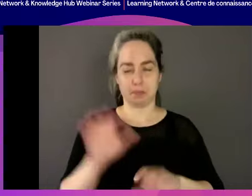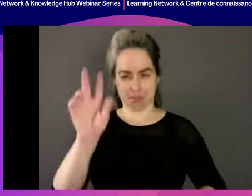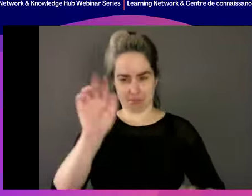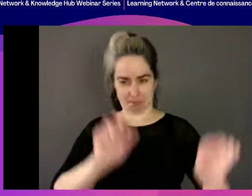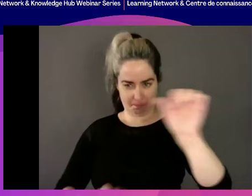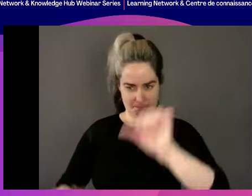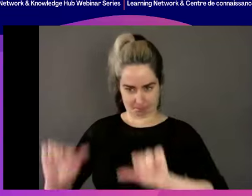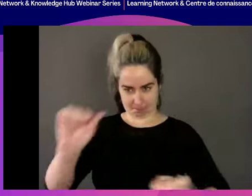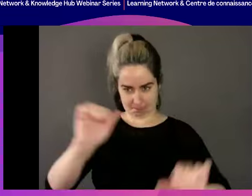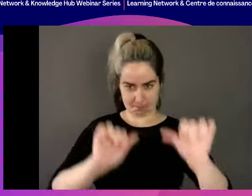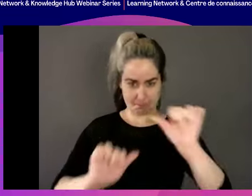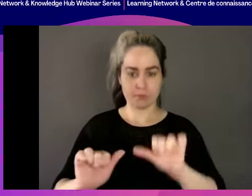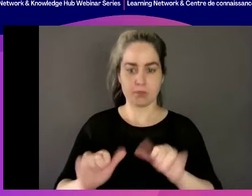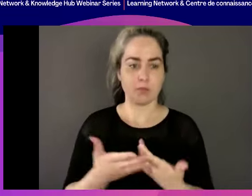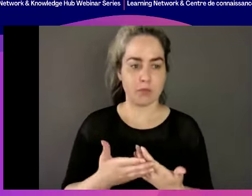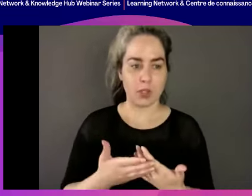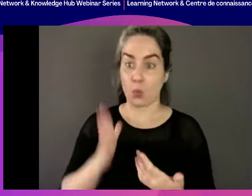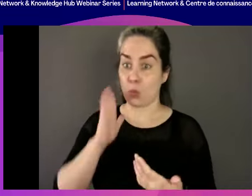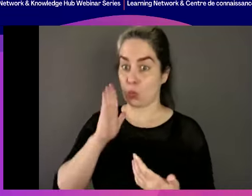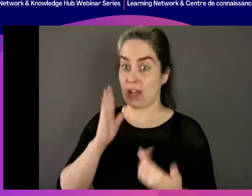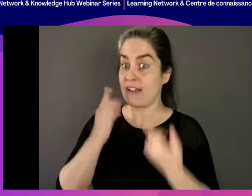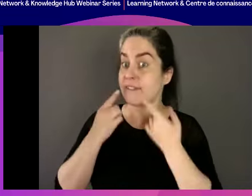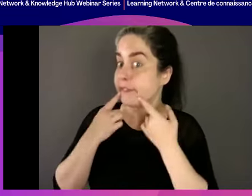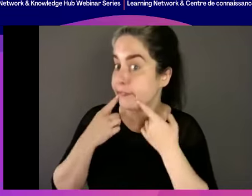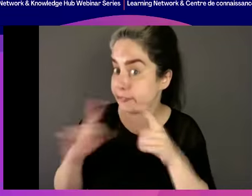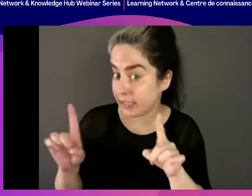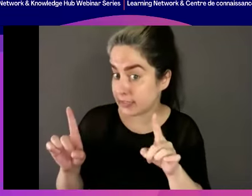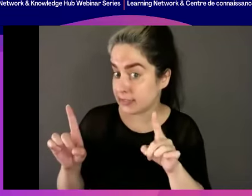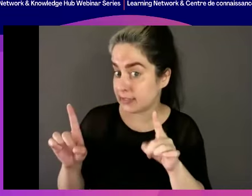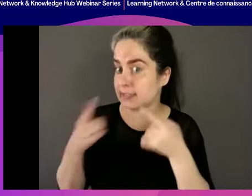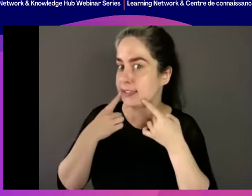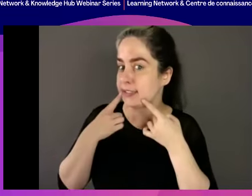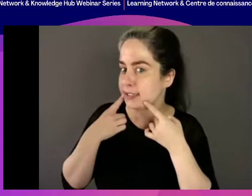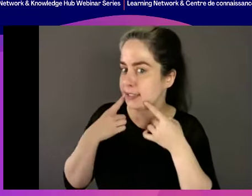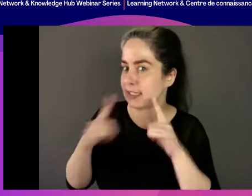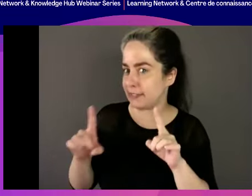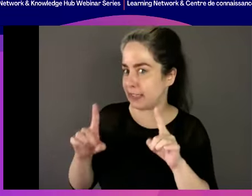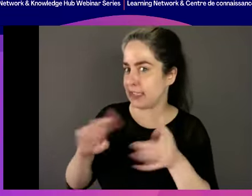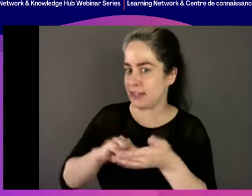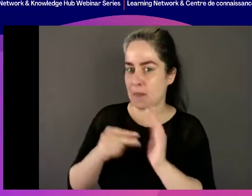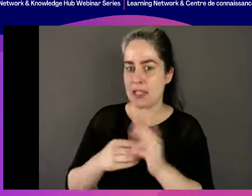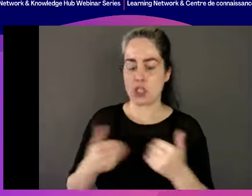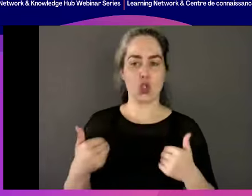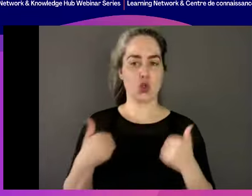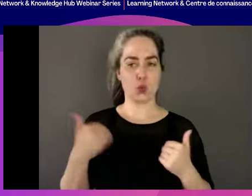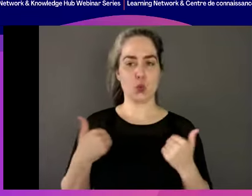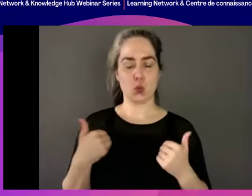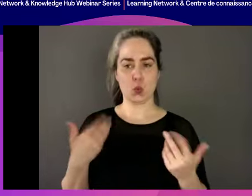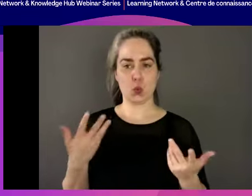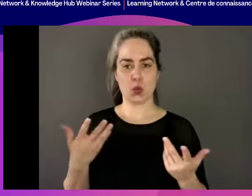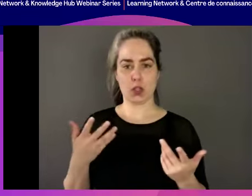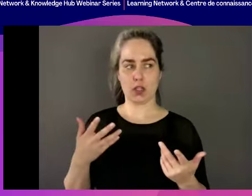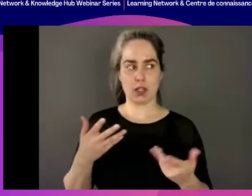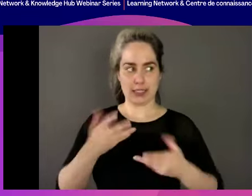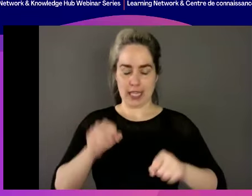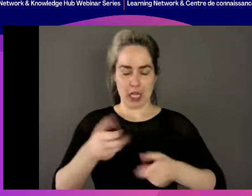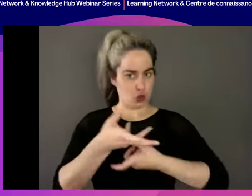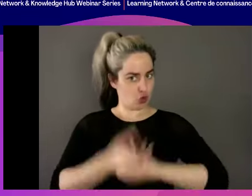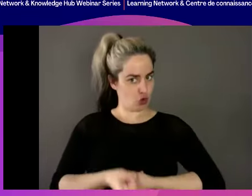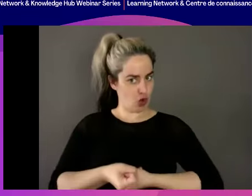perceived collective efficacy, which really refers to the youth perceptions of how much they trust